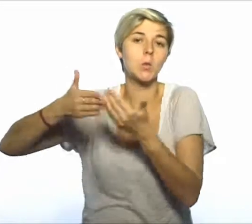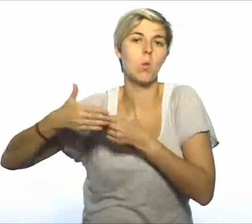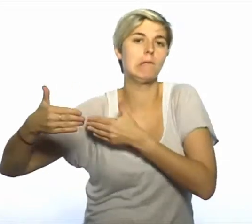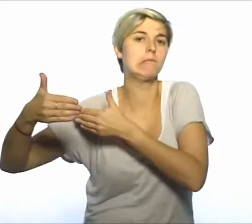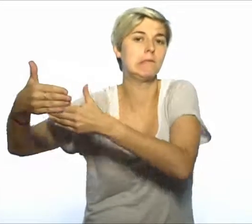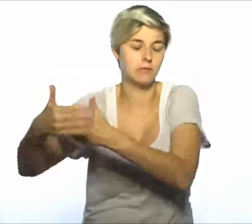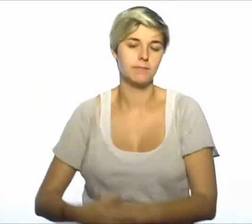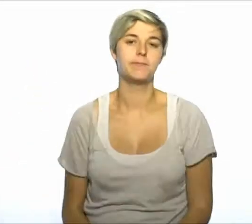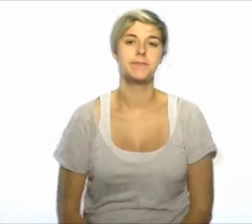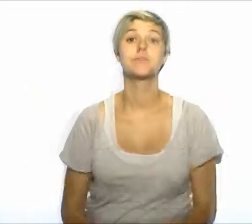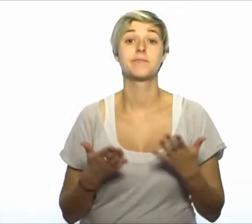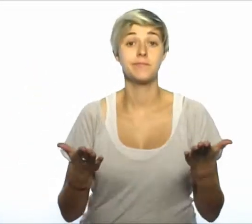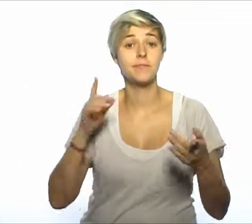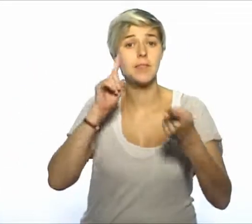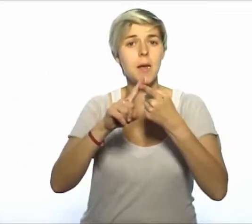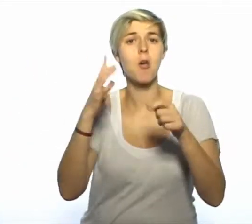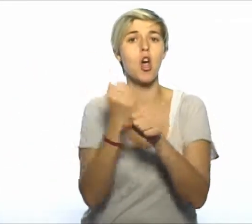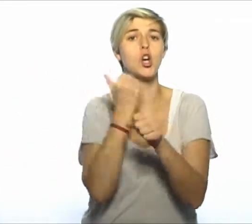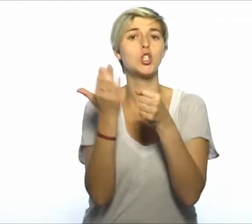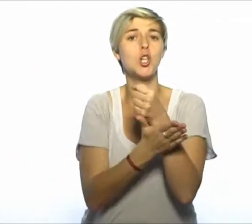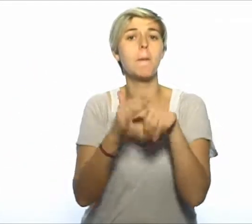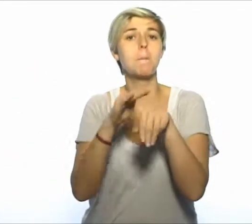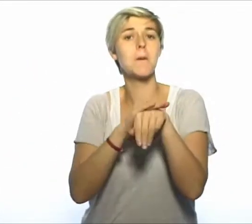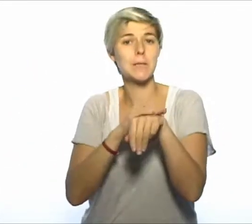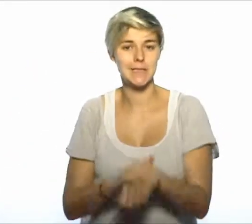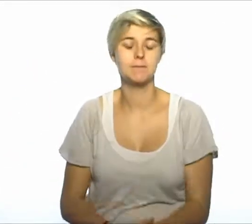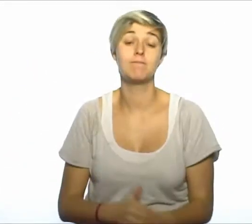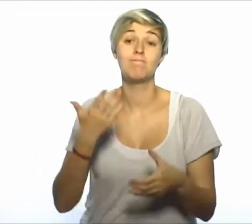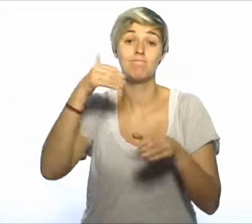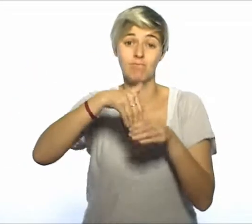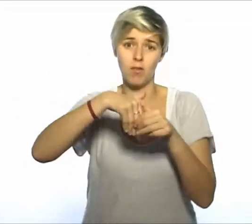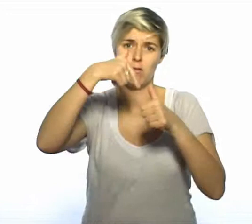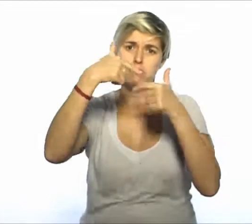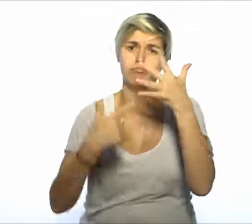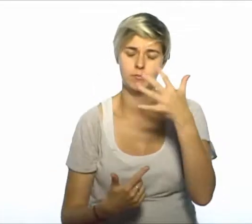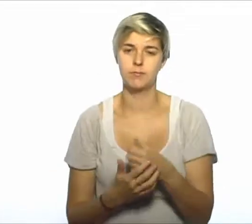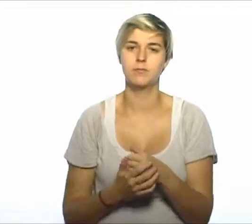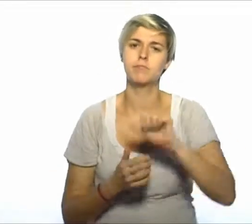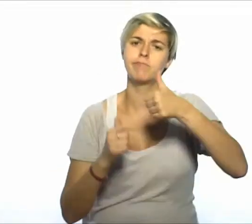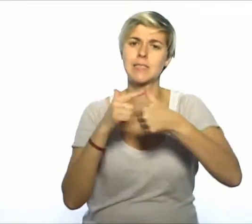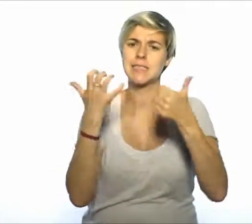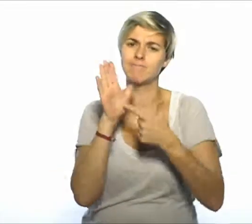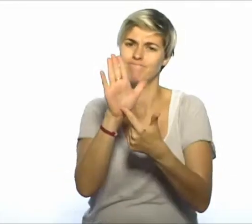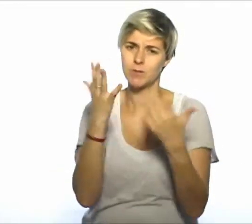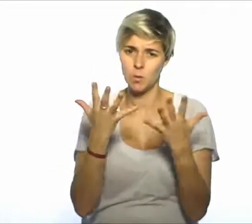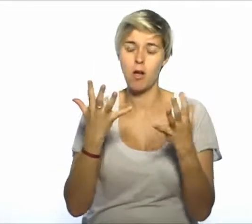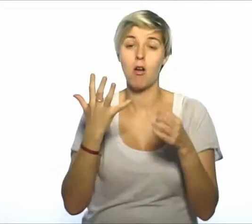is often postponed and we continue our efforts. Now let's talk about several political issues we